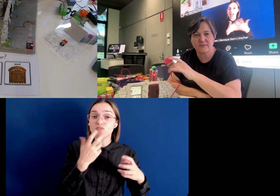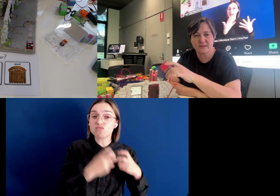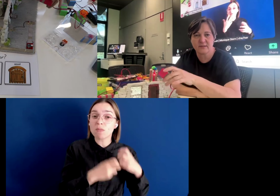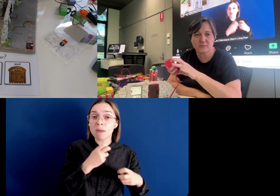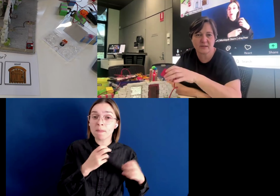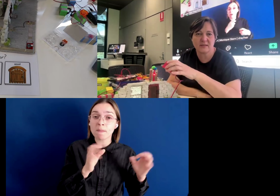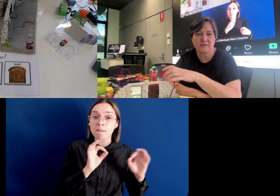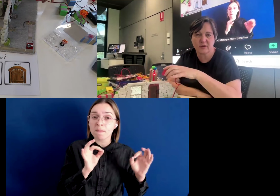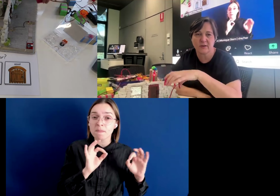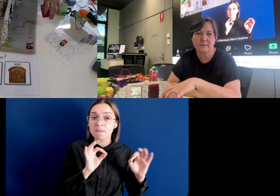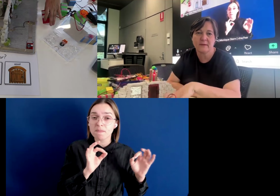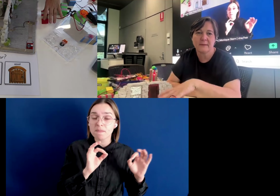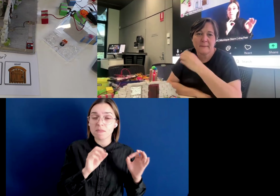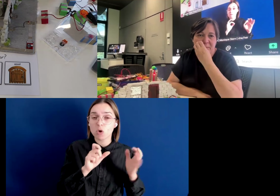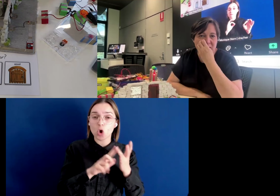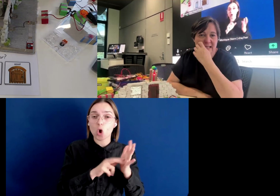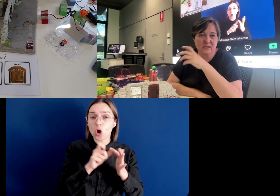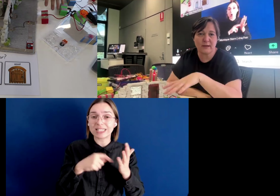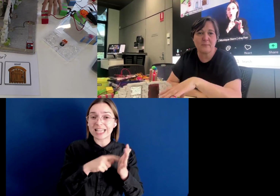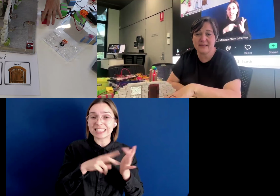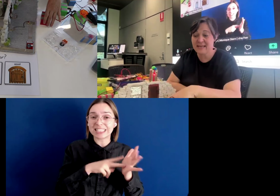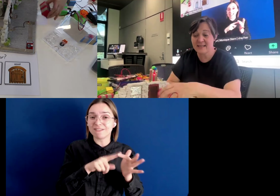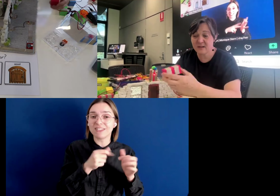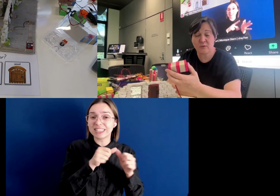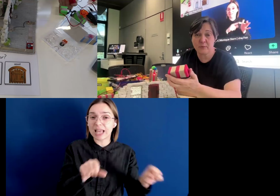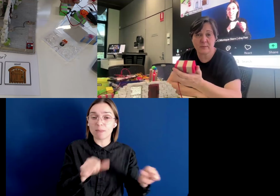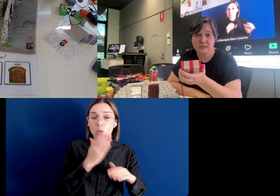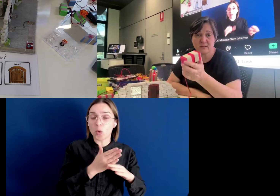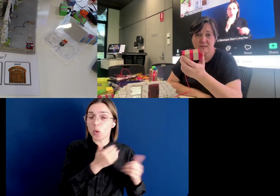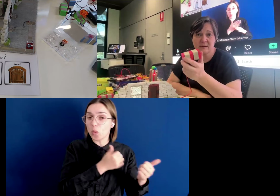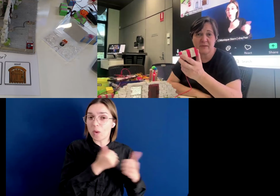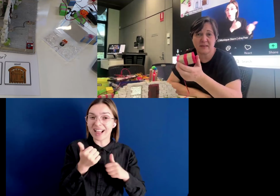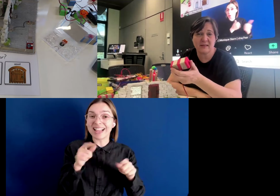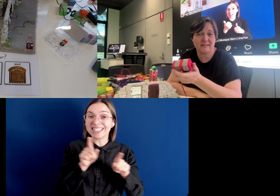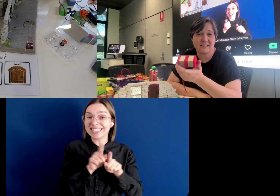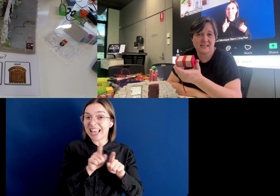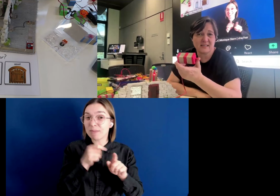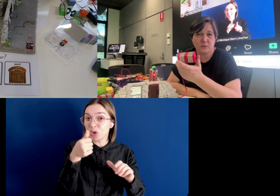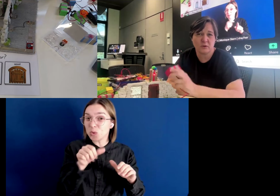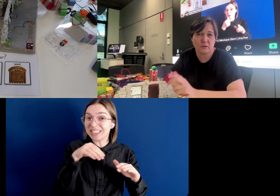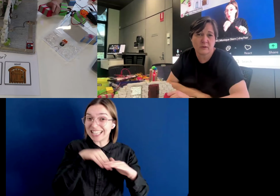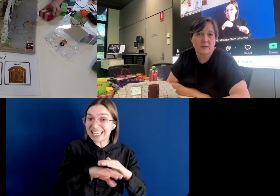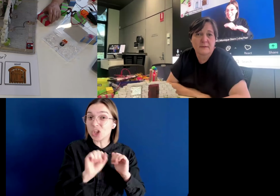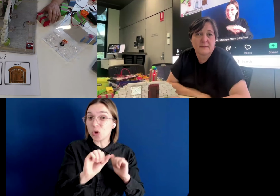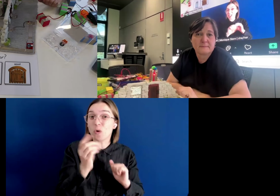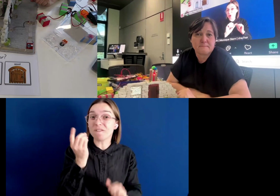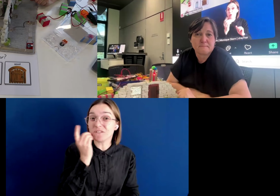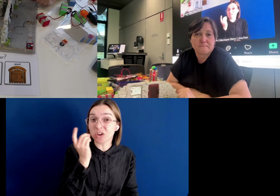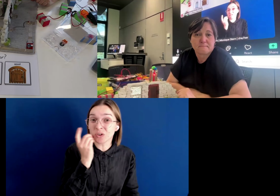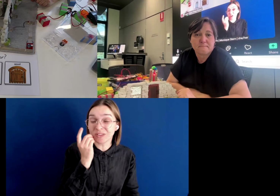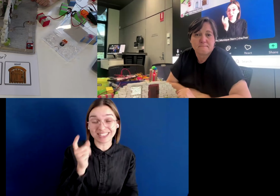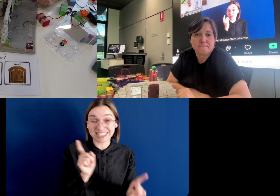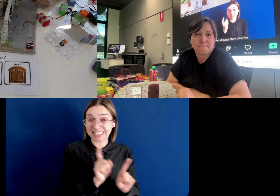electrical interference within the phone. So that's it's actually a repurpose on something that exists in the world.